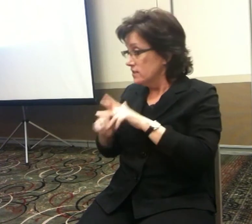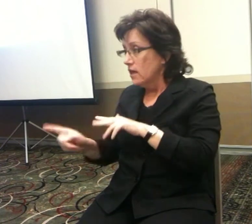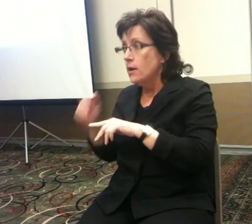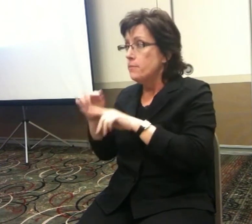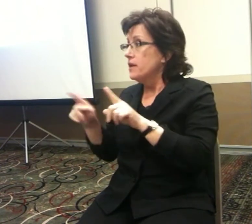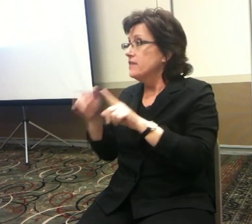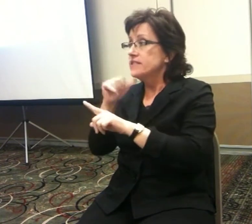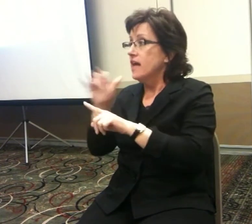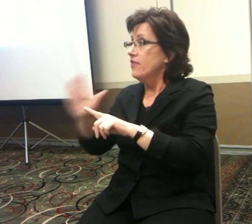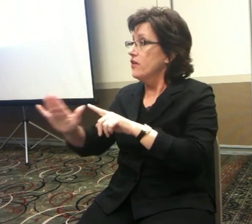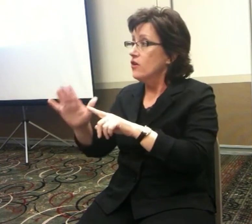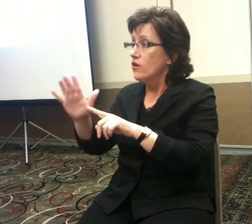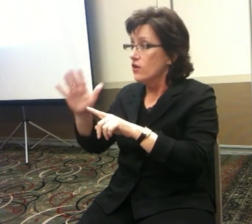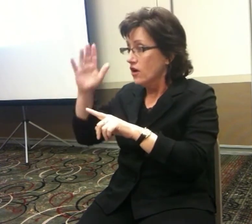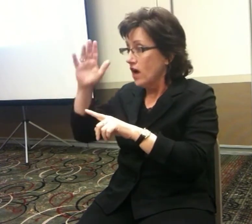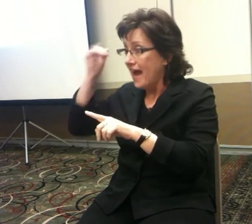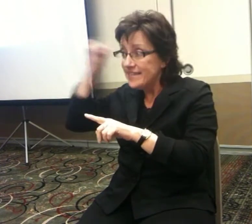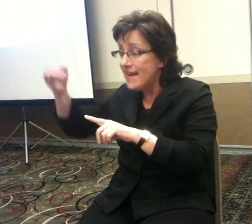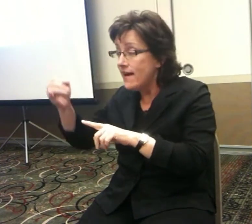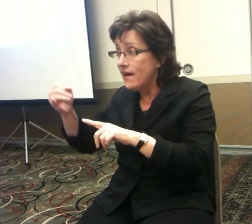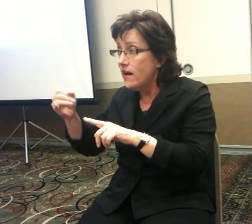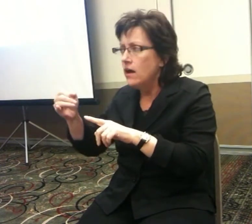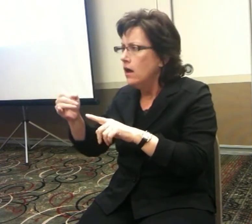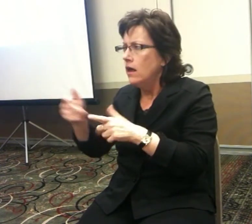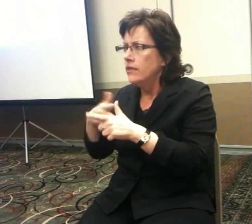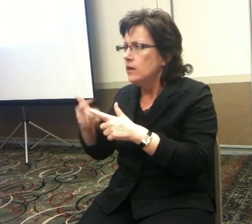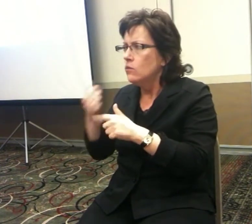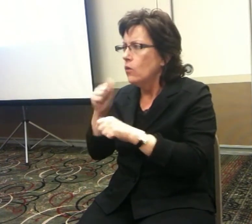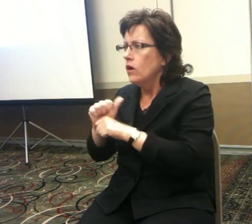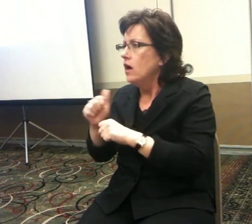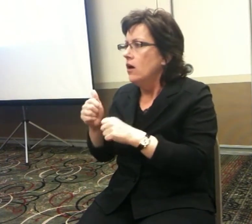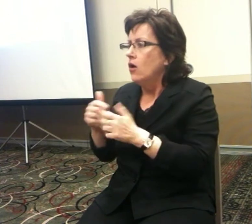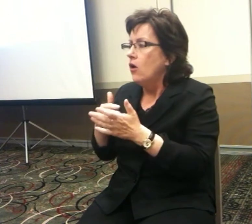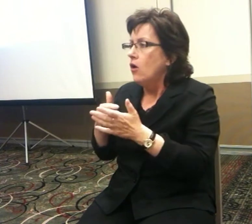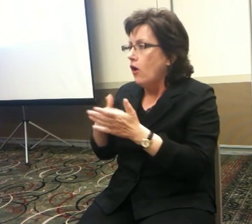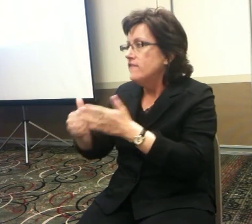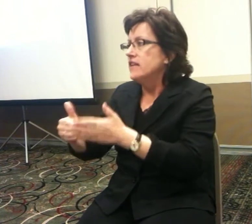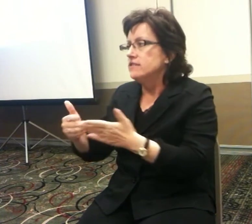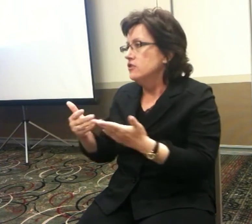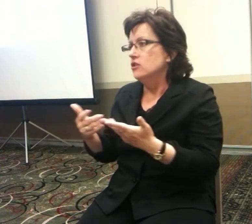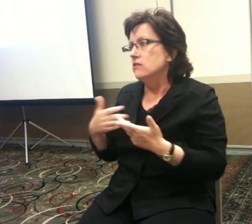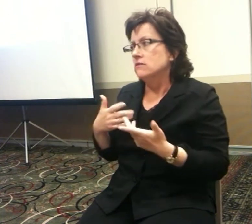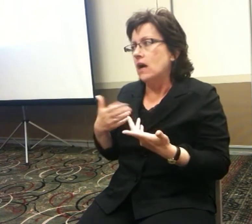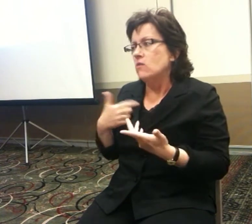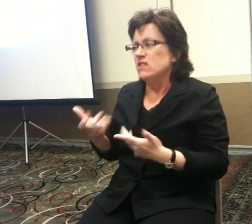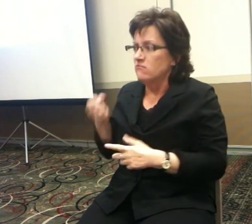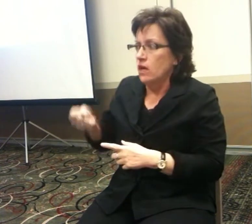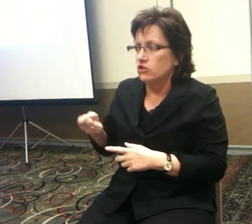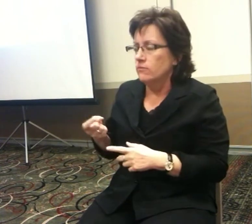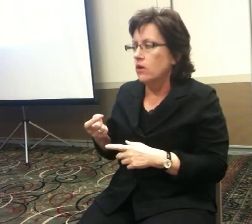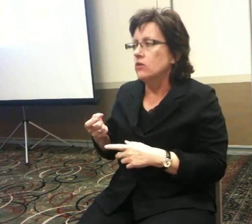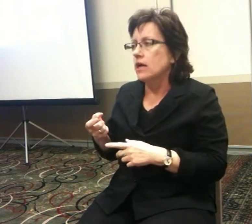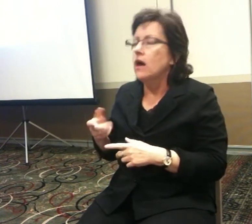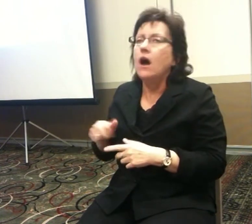them, but if it's their own thought, a lot of times I just want to punch them, but it's okay, other than that, what's something else that you could